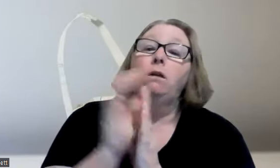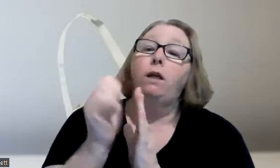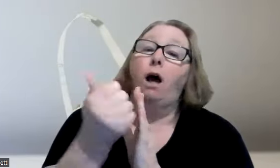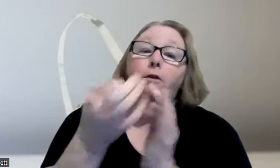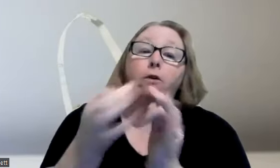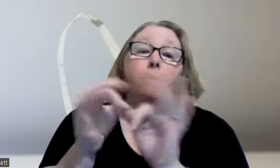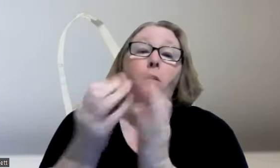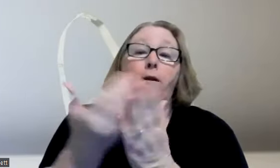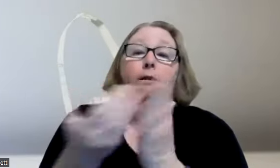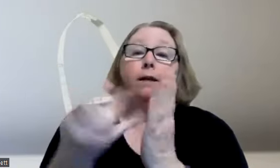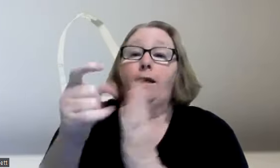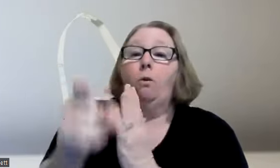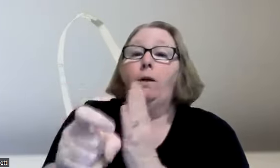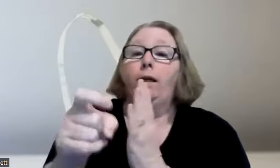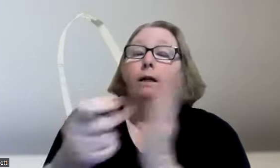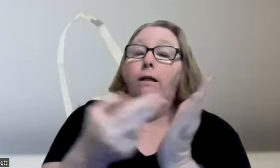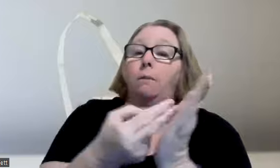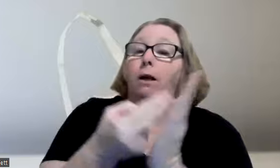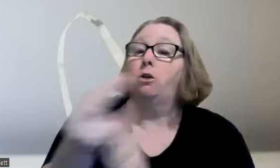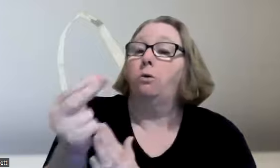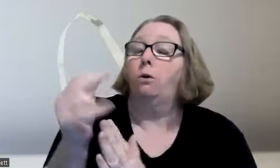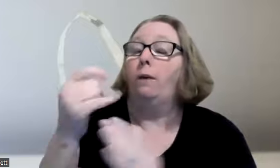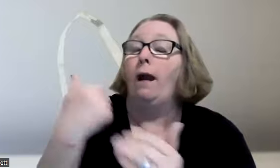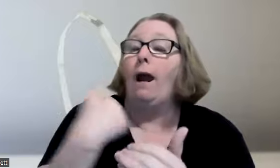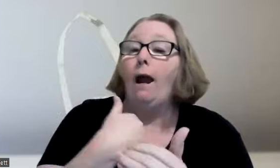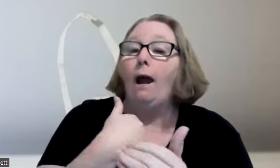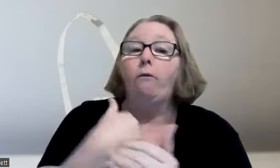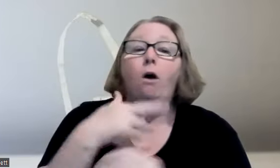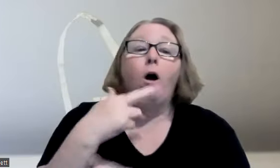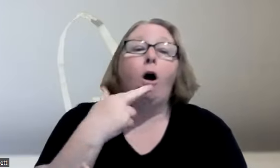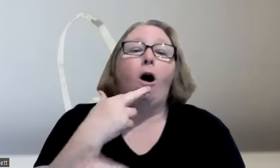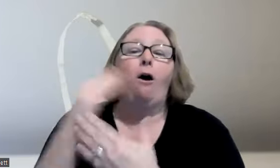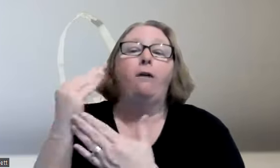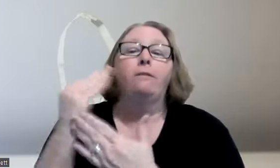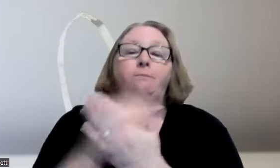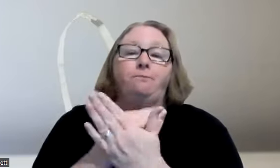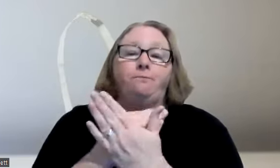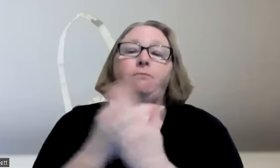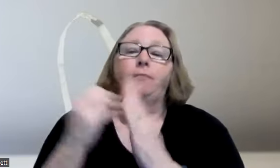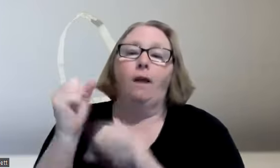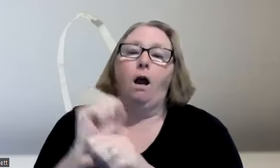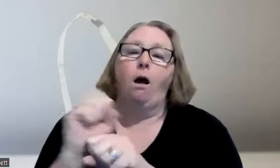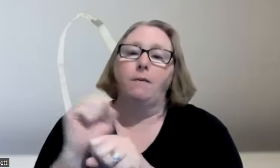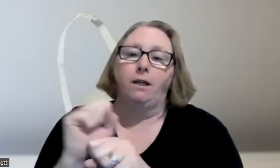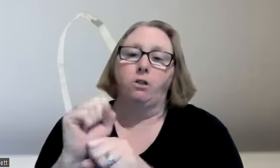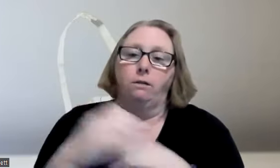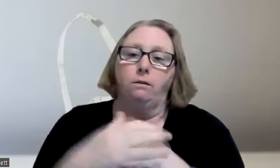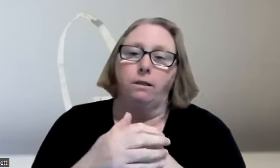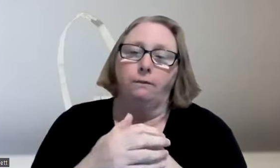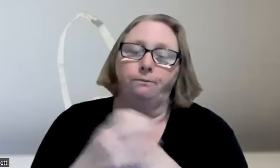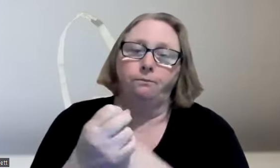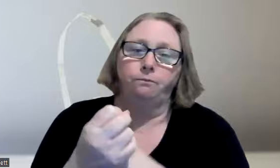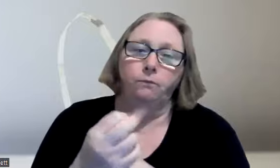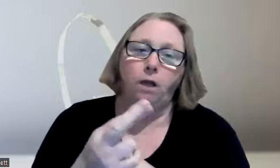The other important thing that we need to make sure we have are accommodations.